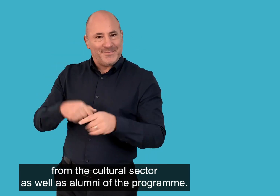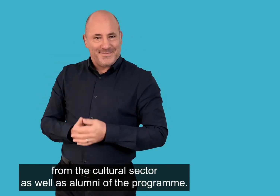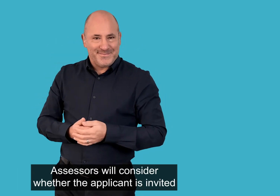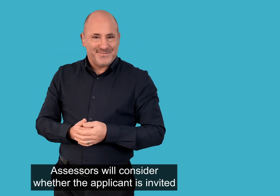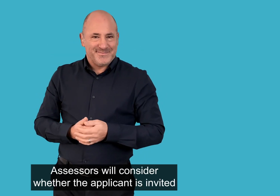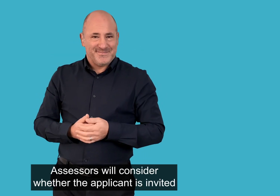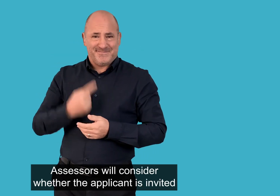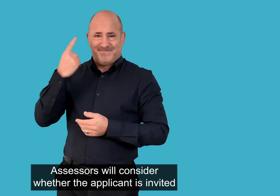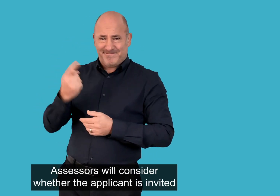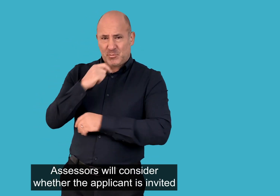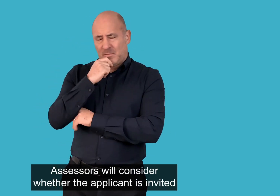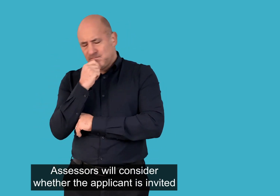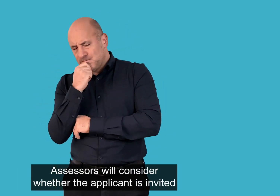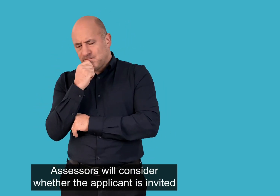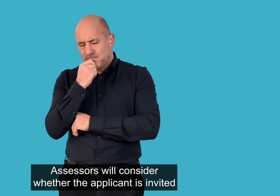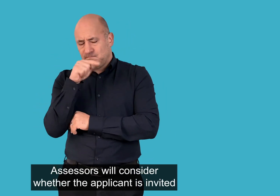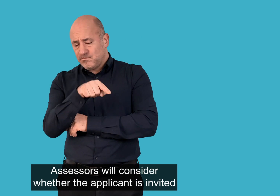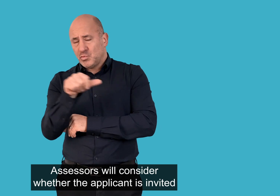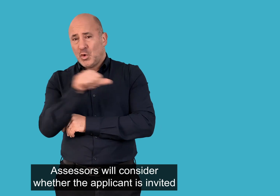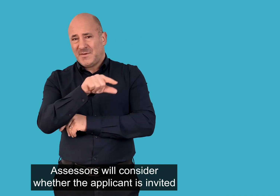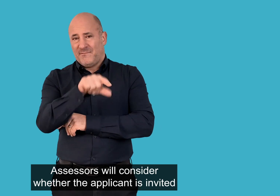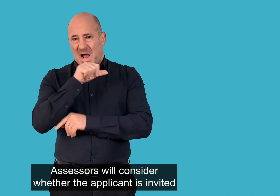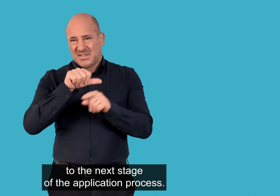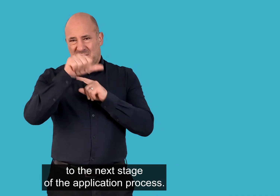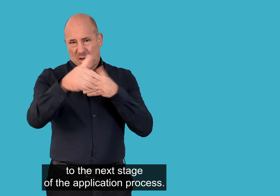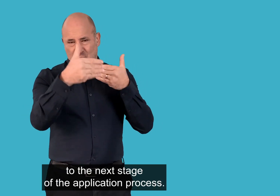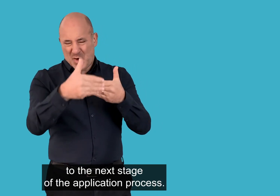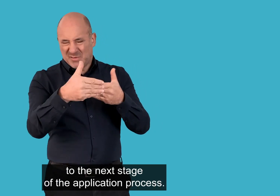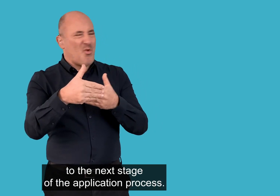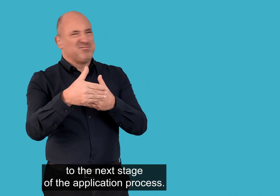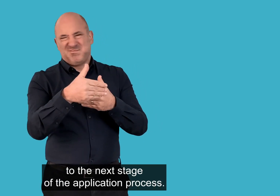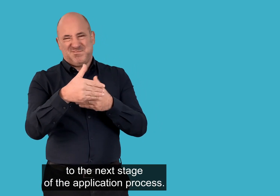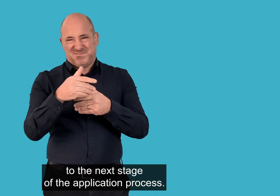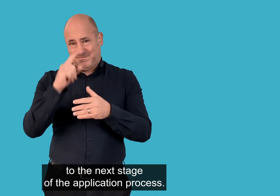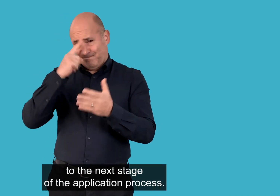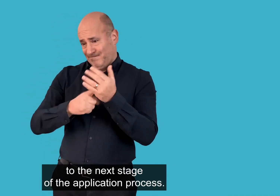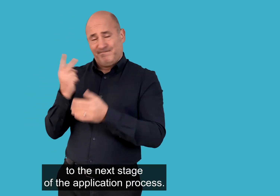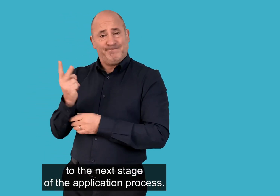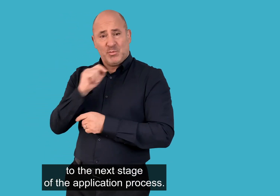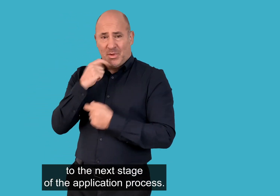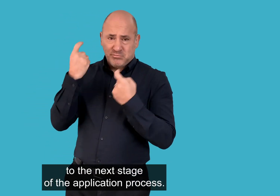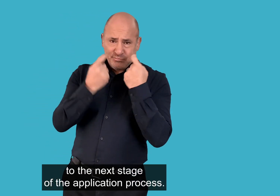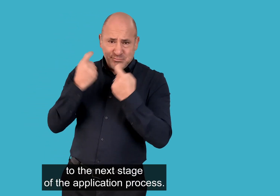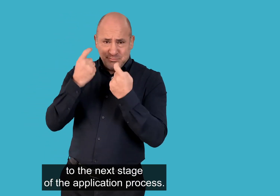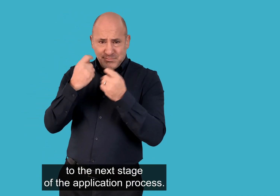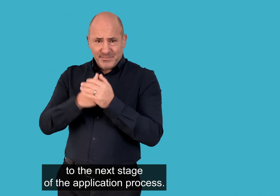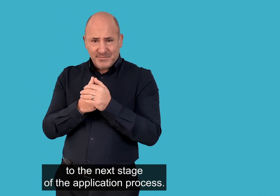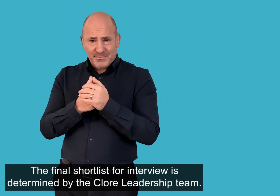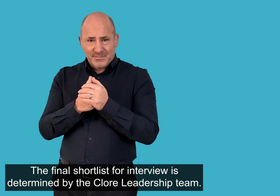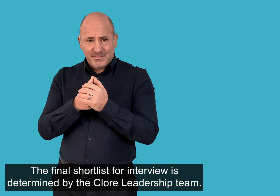programme. Assessors will consider whether the applicant is invited to the next stage of the application process.